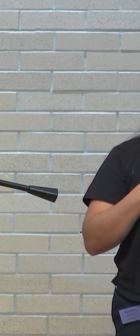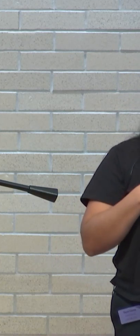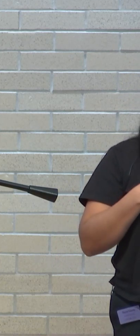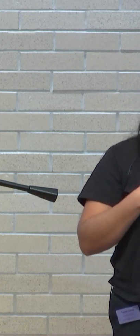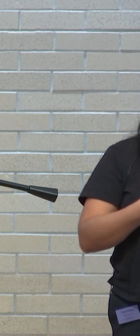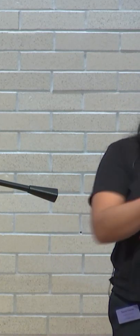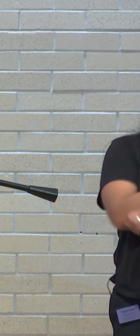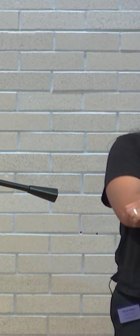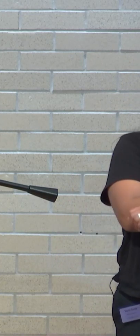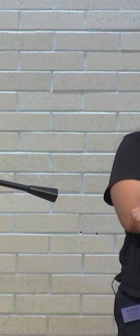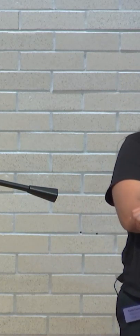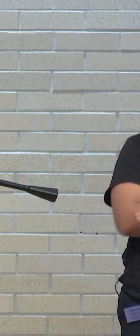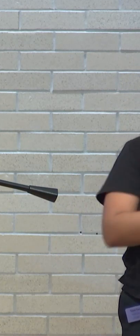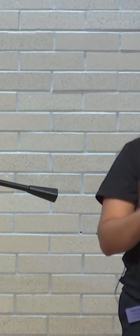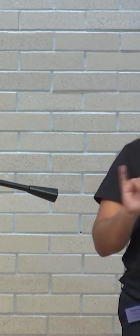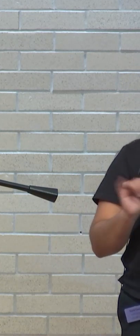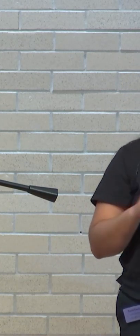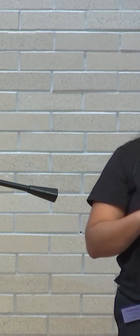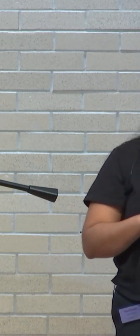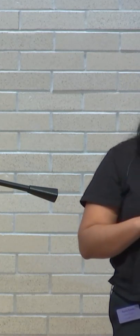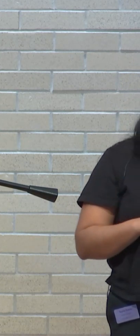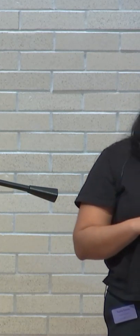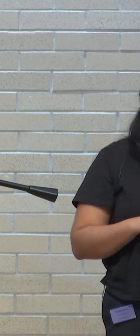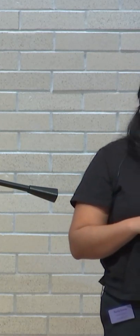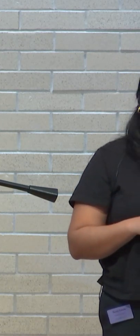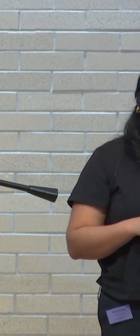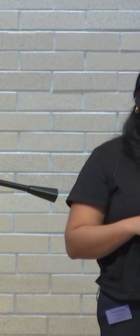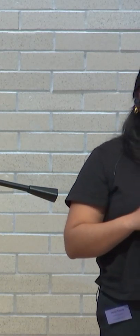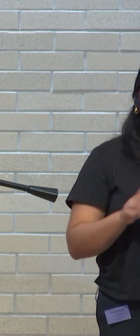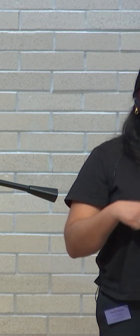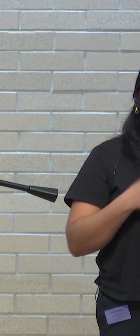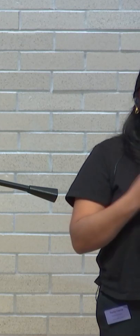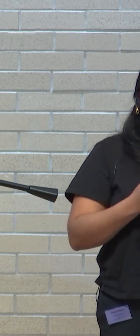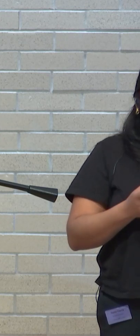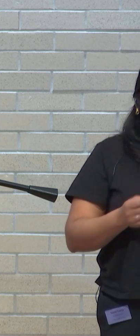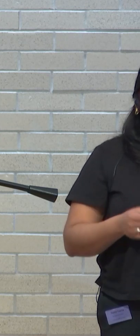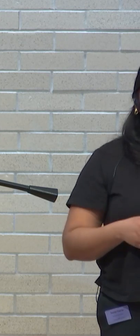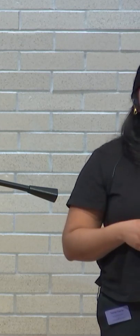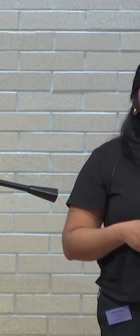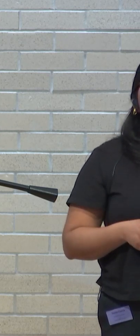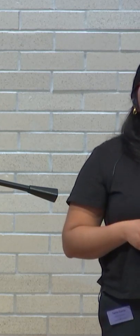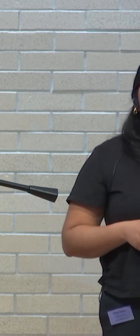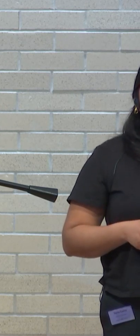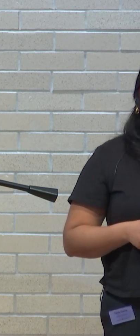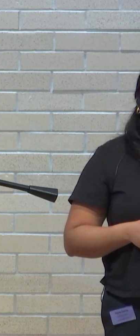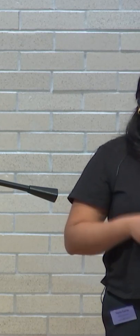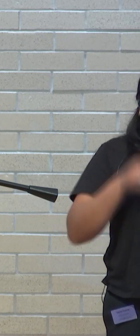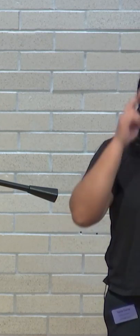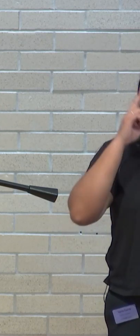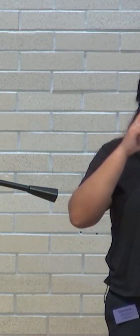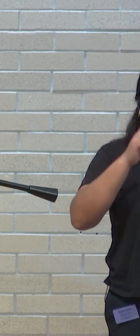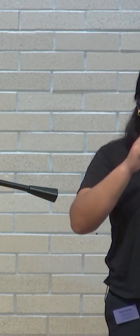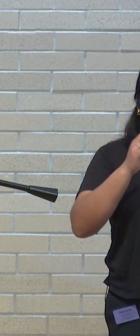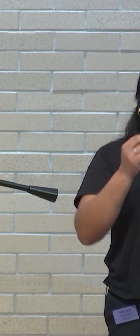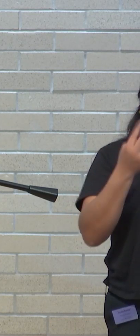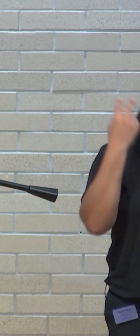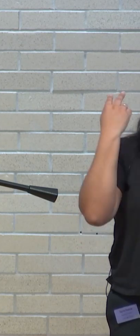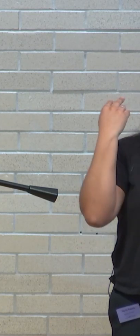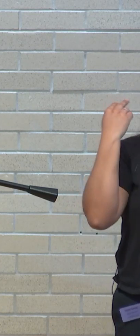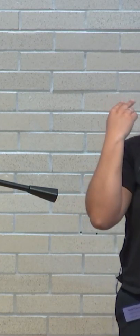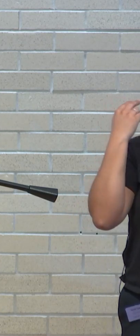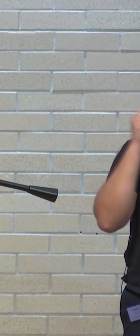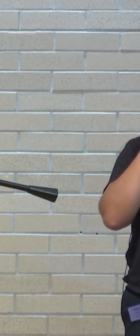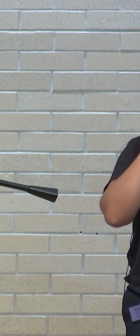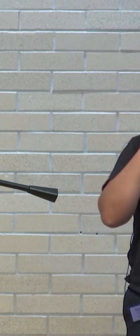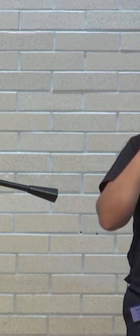bold, sang time this year. Be bold, sang time. For when you honor yesterday, tomorrow ye